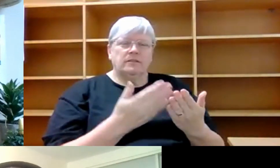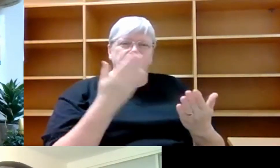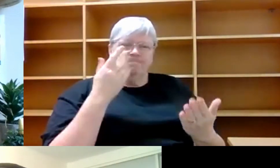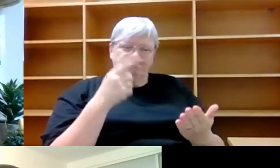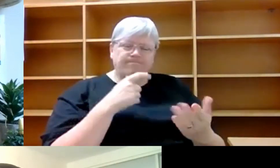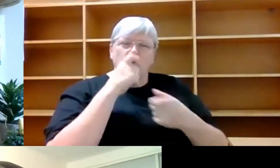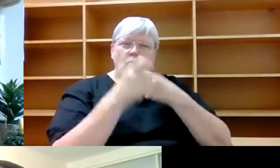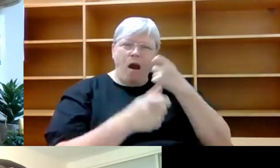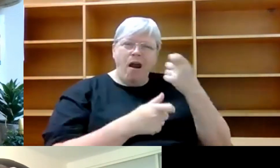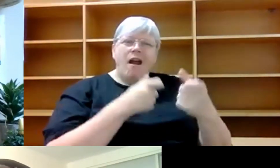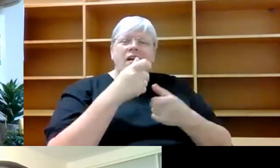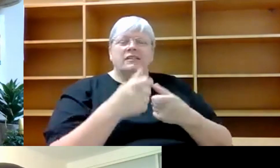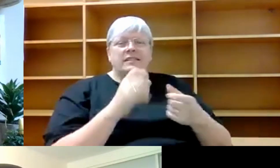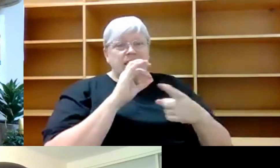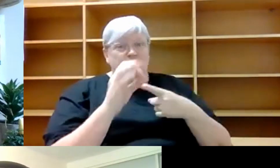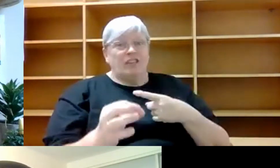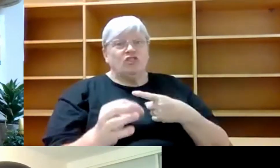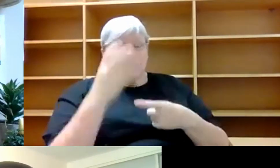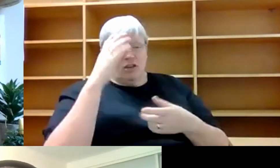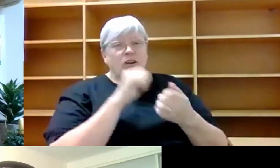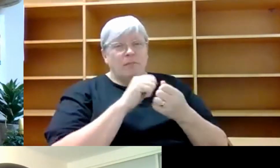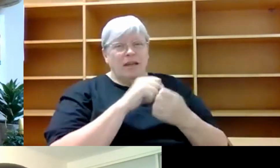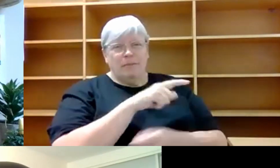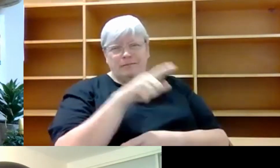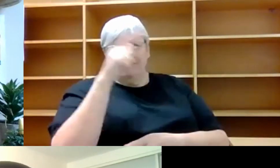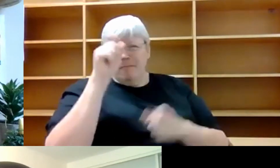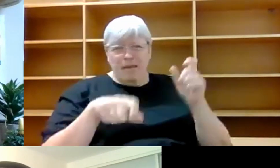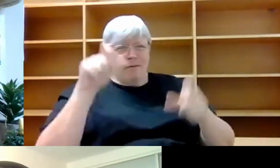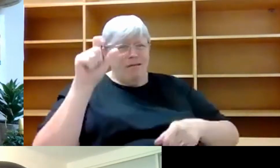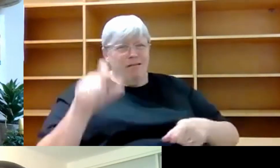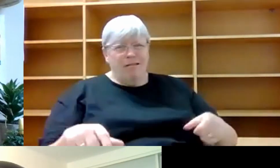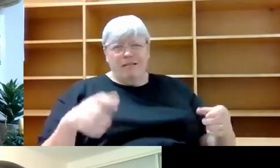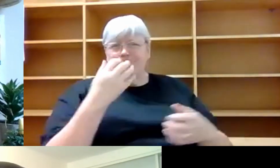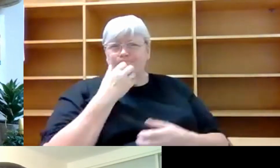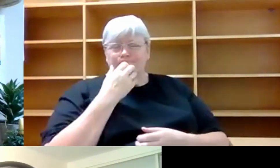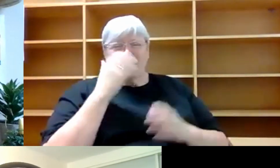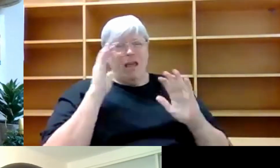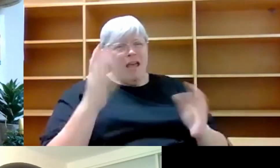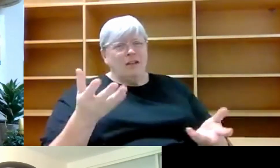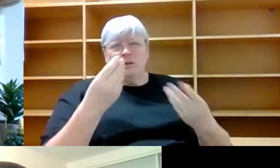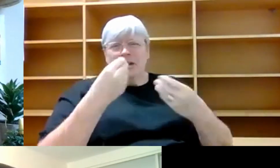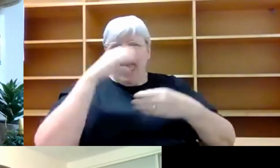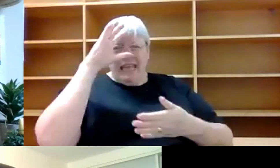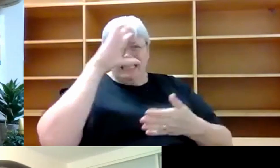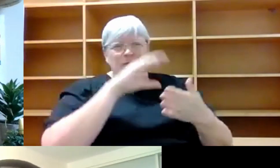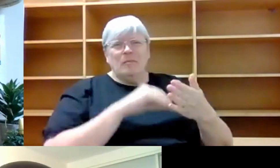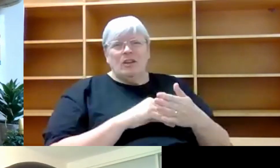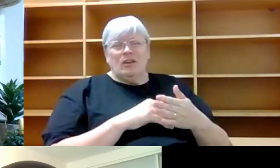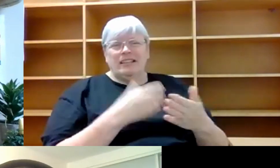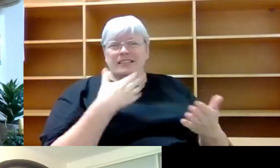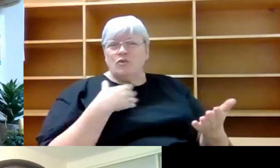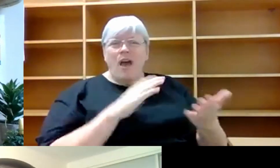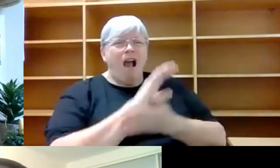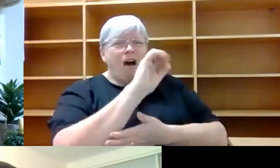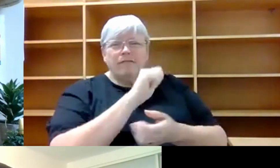and remember especially what these people had to endure, what they had to experience. And so, you know, we're having these culture